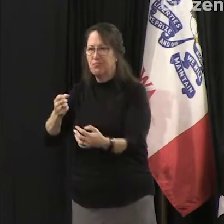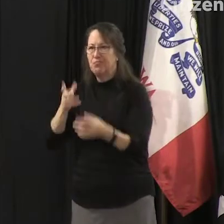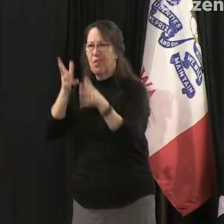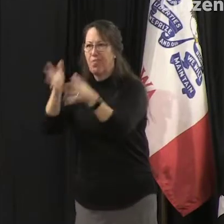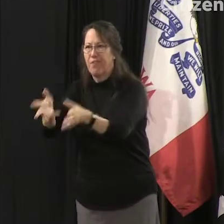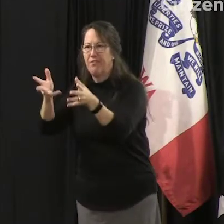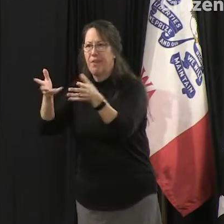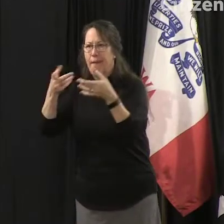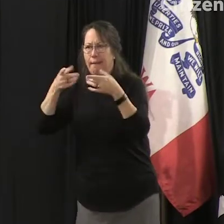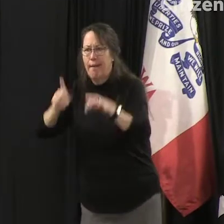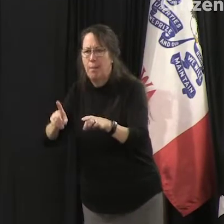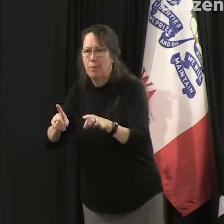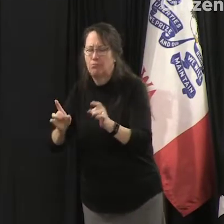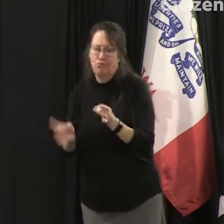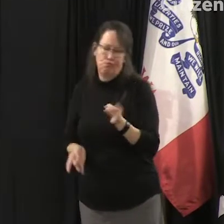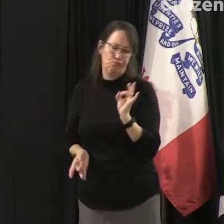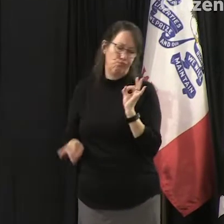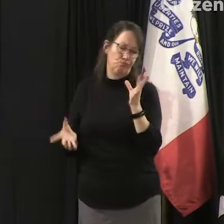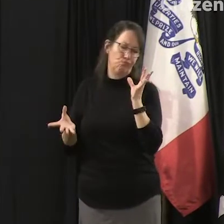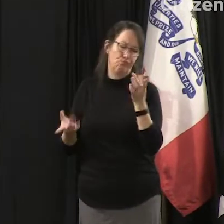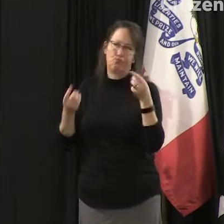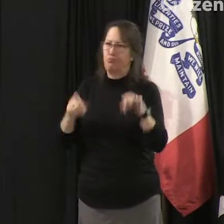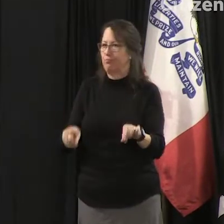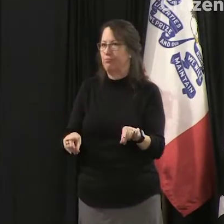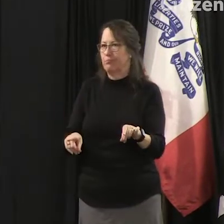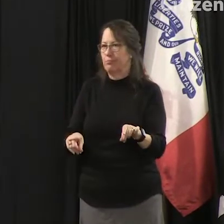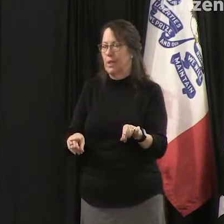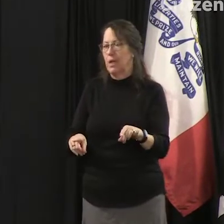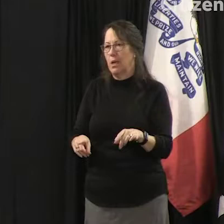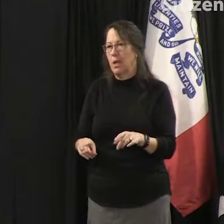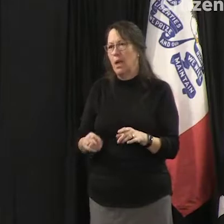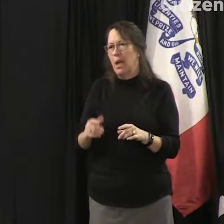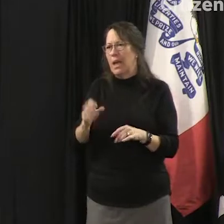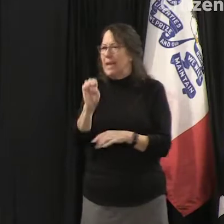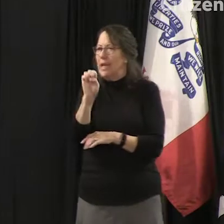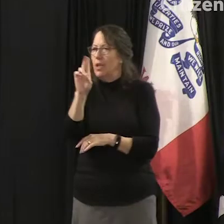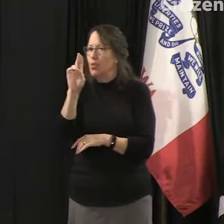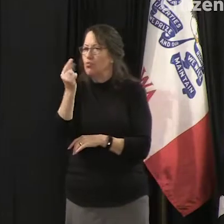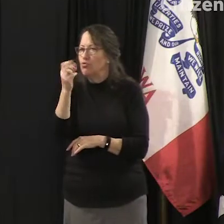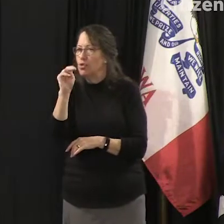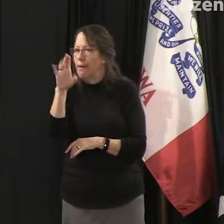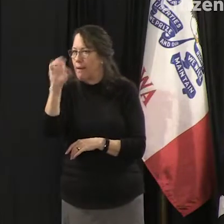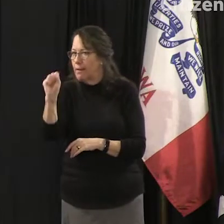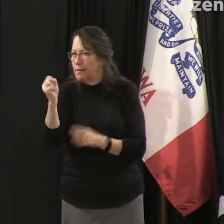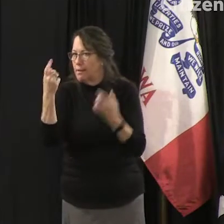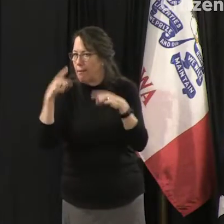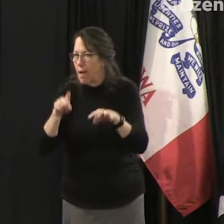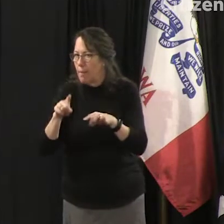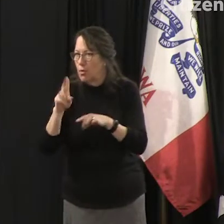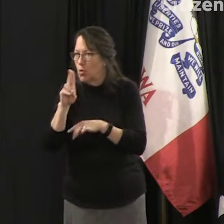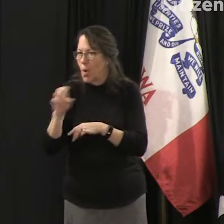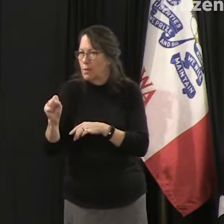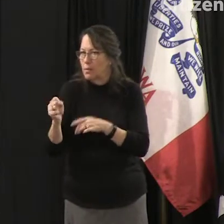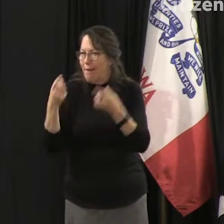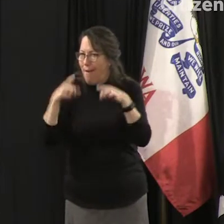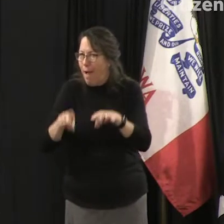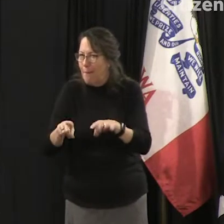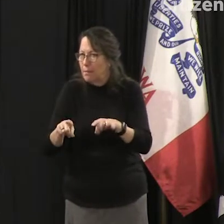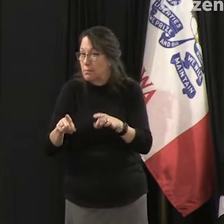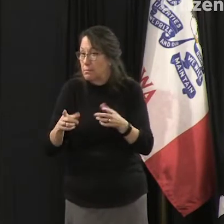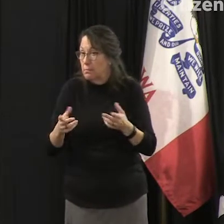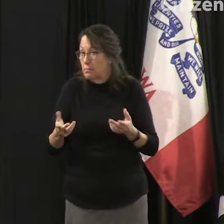and it leads to all kinds of bad things. We went through a eugenics movement in the United States in